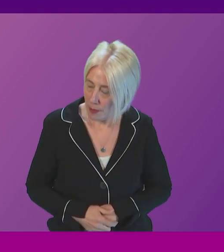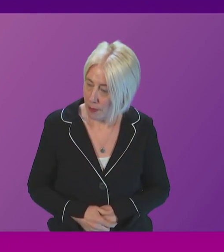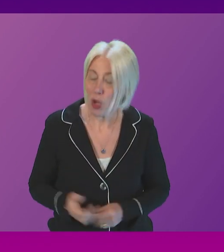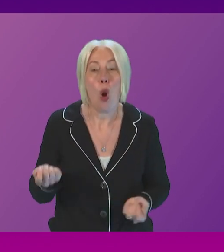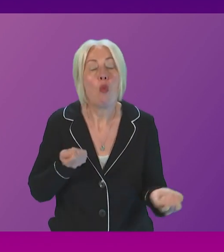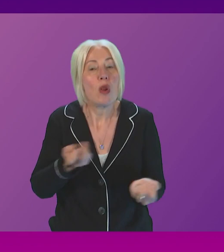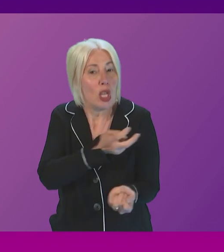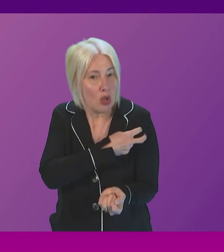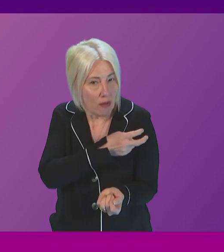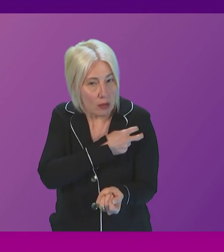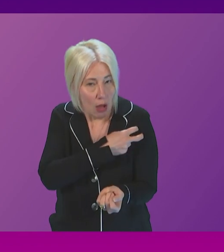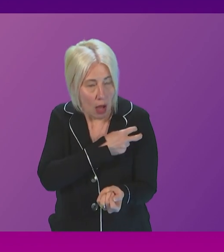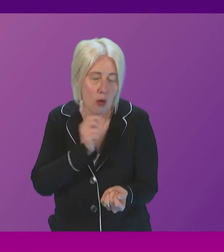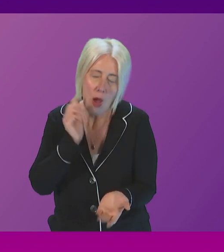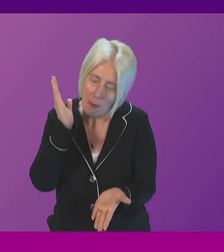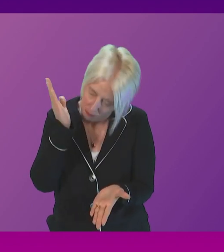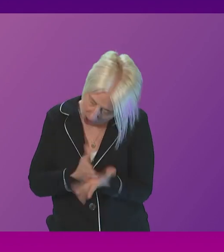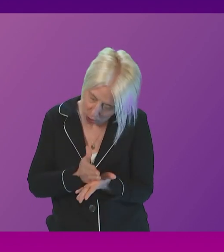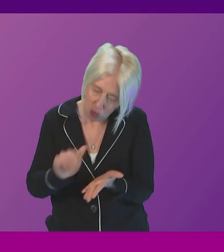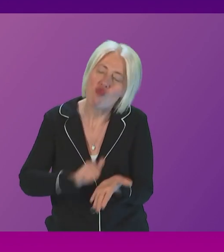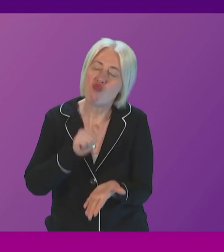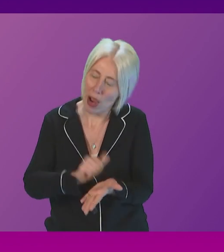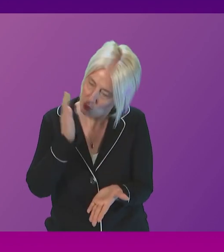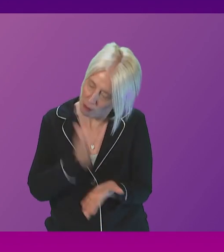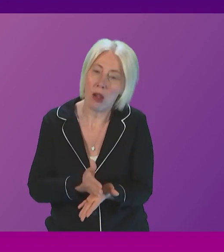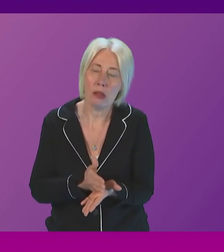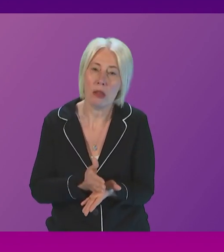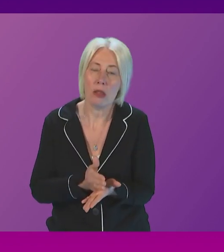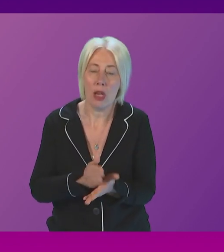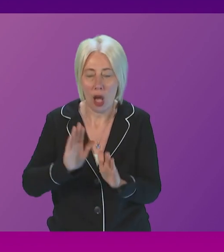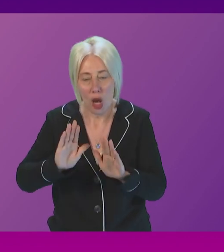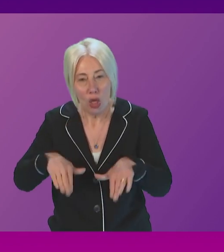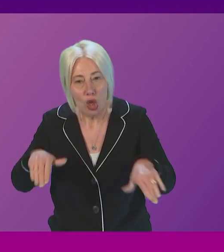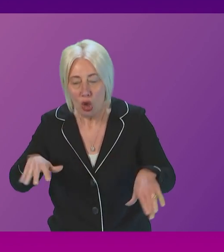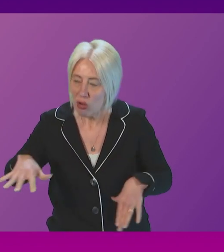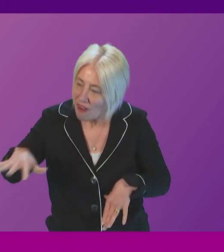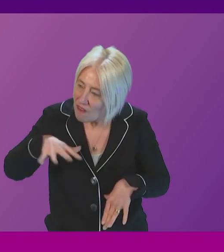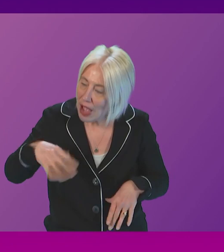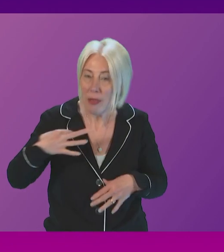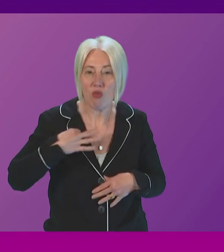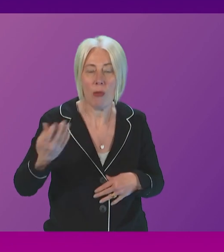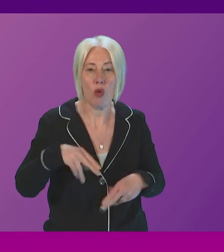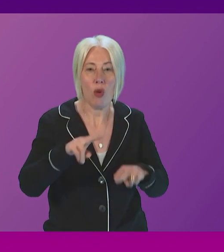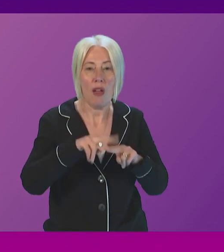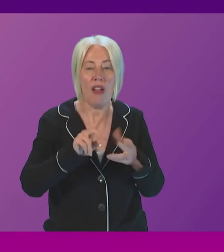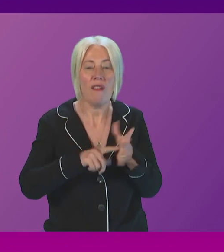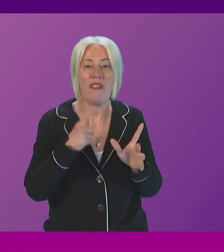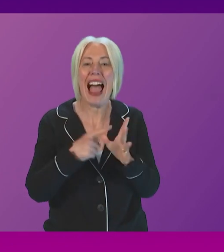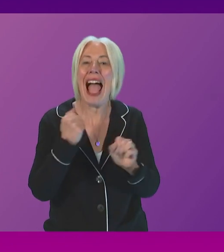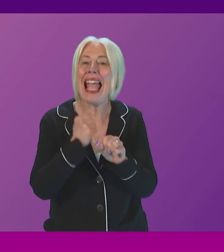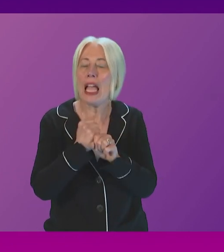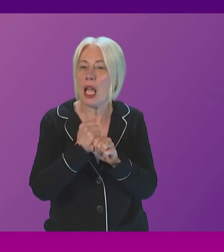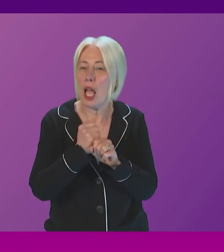officer, we have to get this right. The children and families represented by flag cannot afford to continue